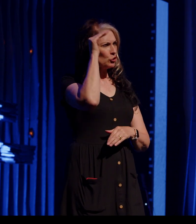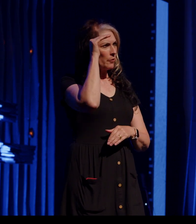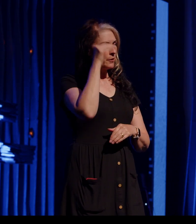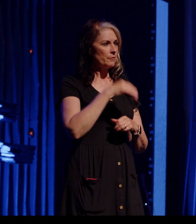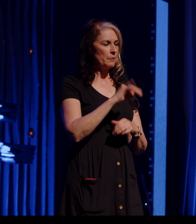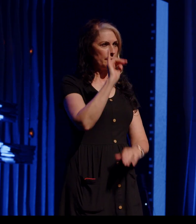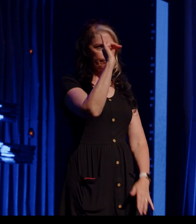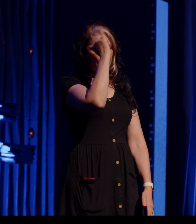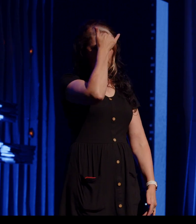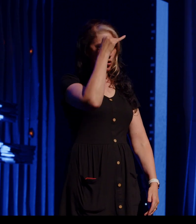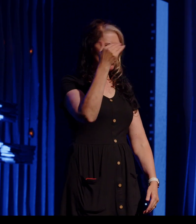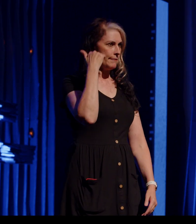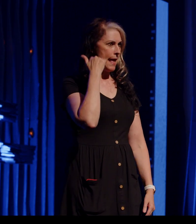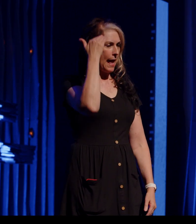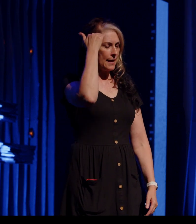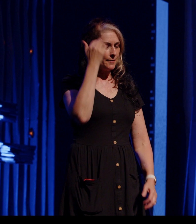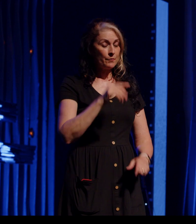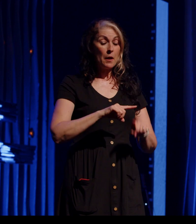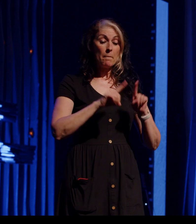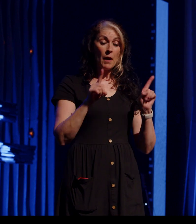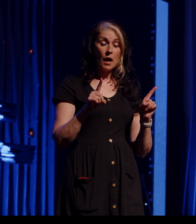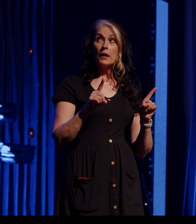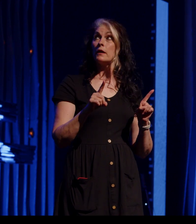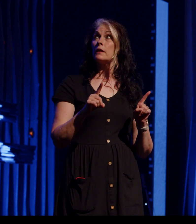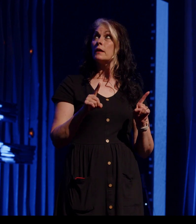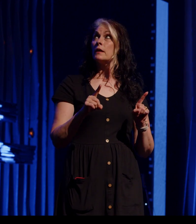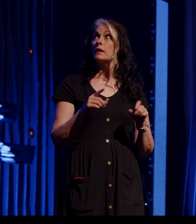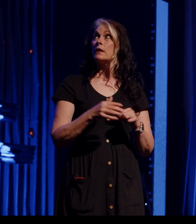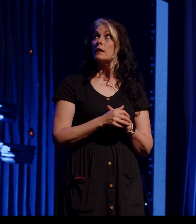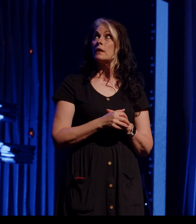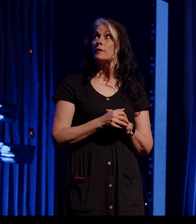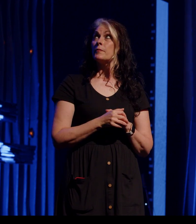even bullheadish. But I